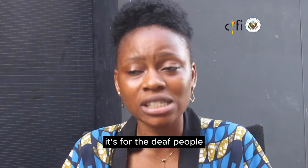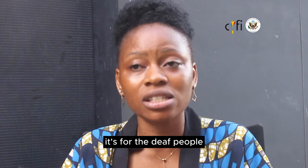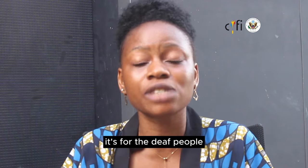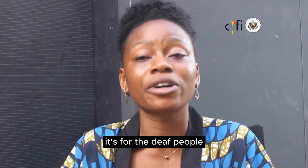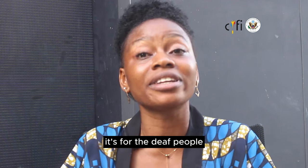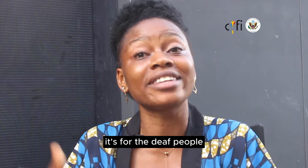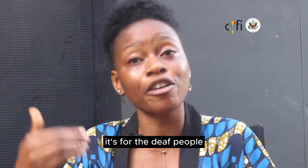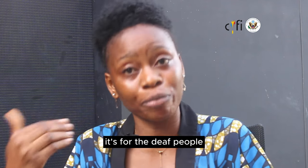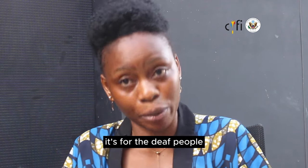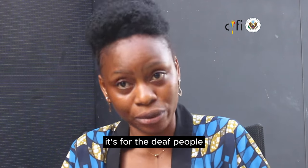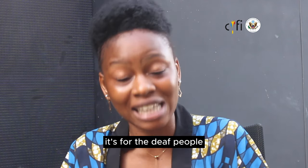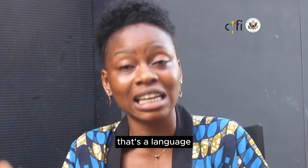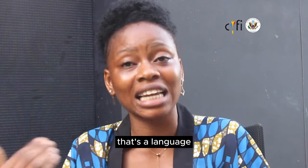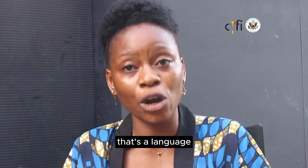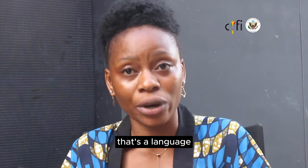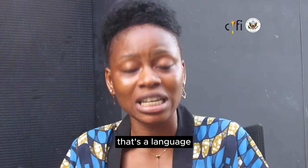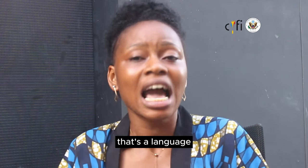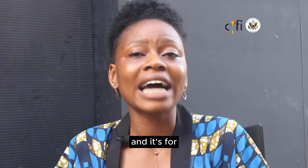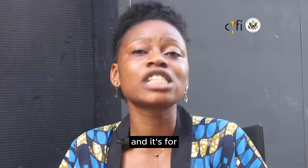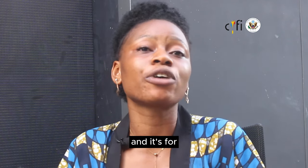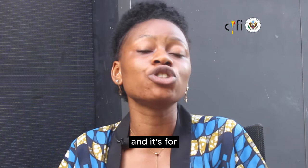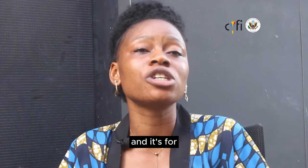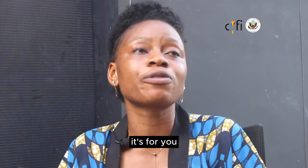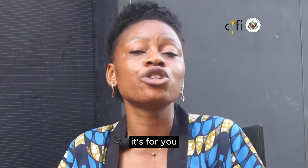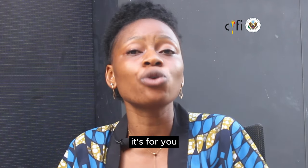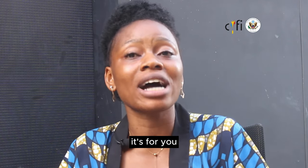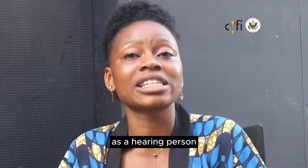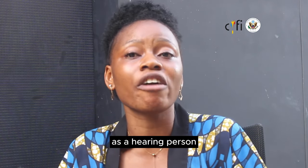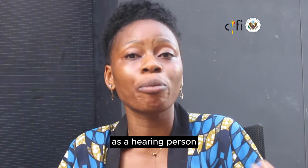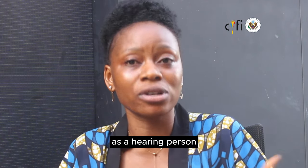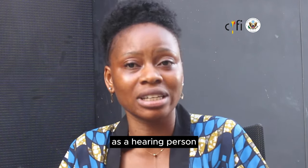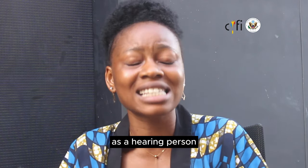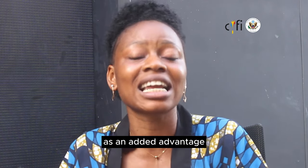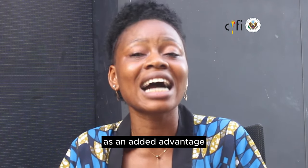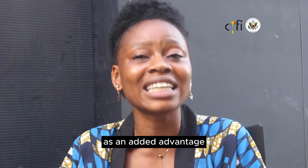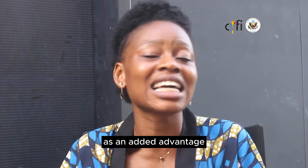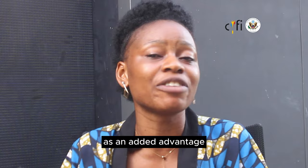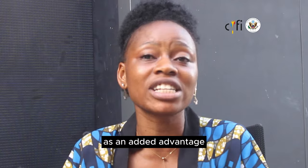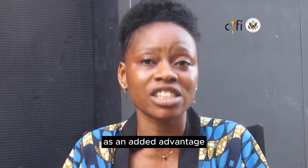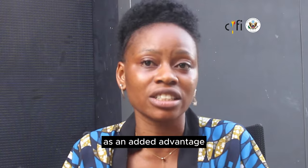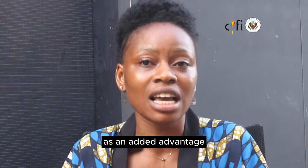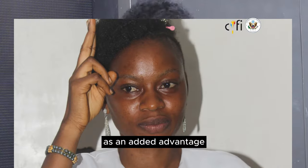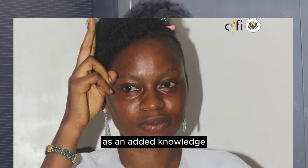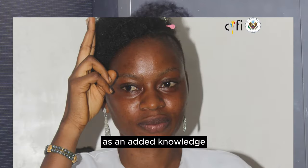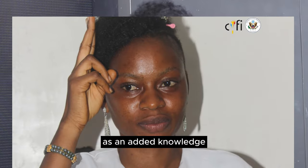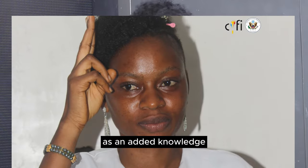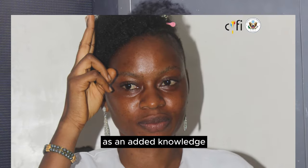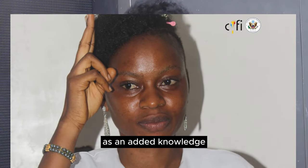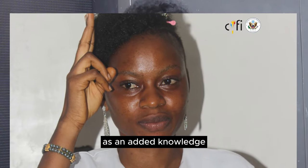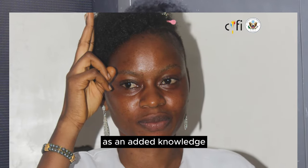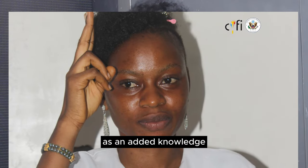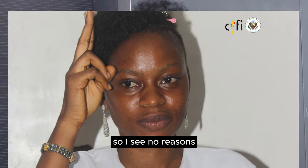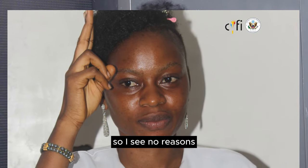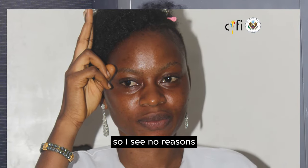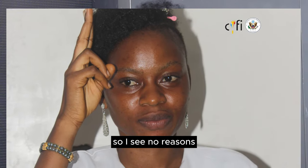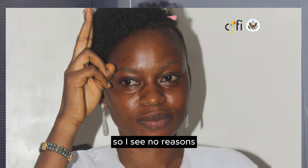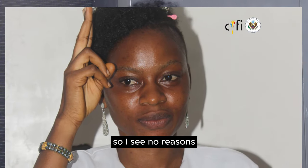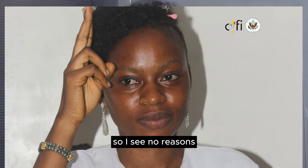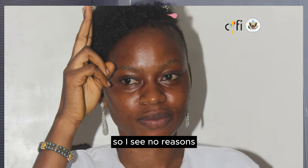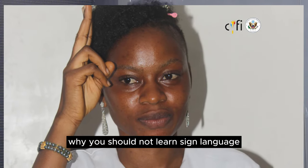It's for the deaf people. That's their language. And it's for you as a hearing person, as an added advantage, as an added knowledge. So I see no reasons why you